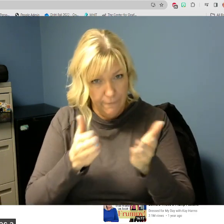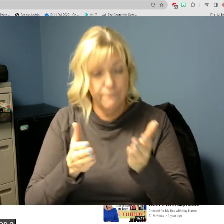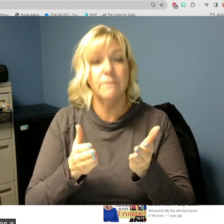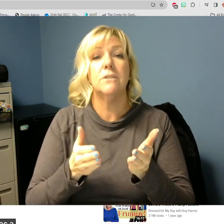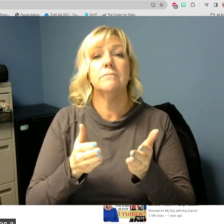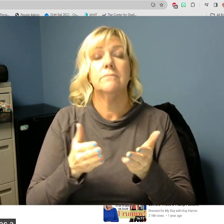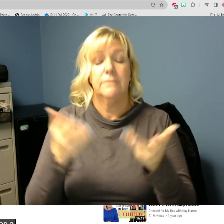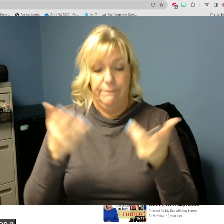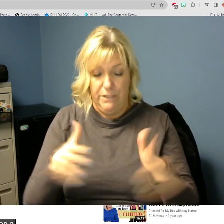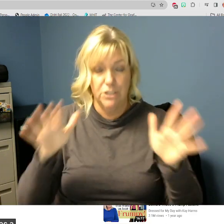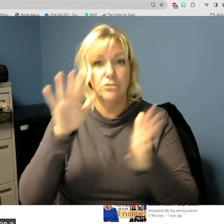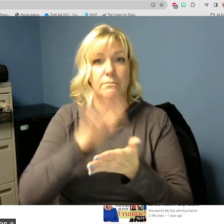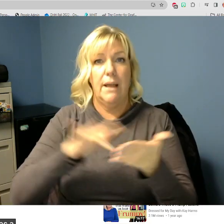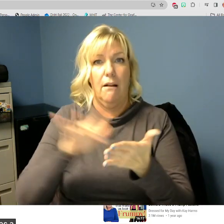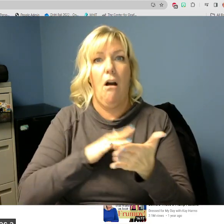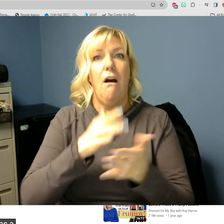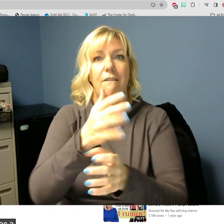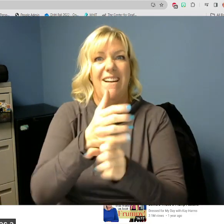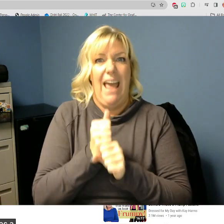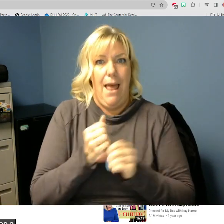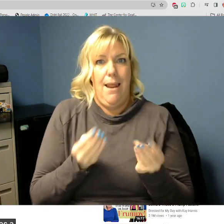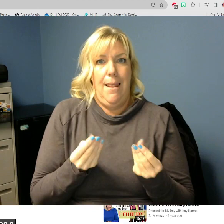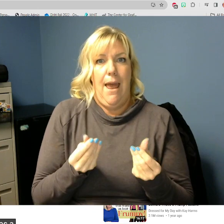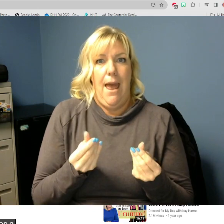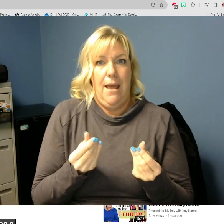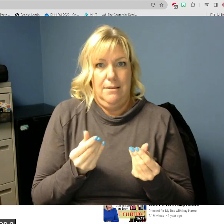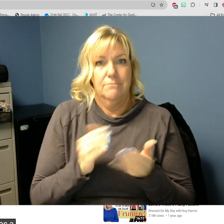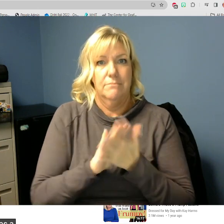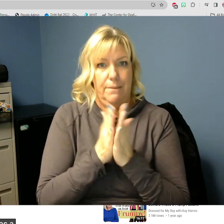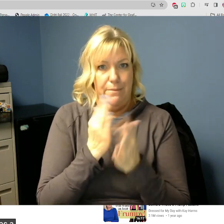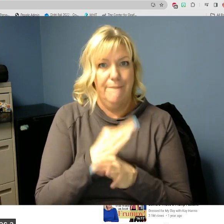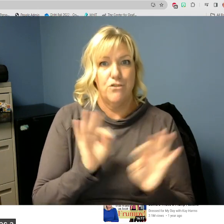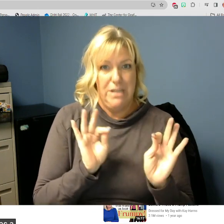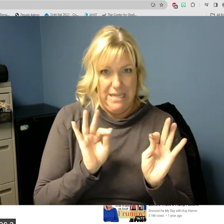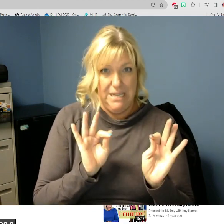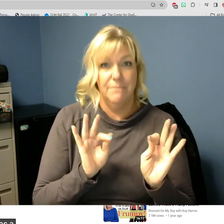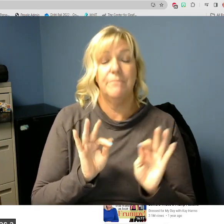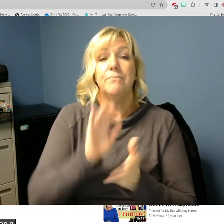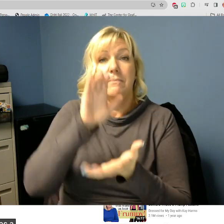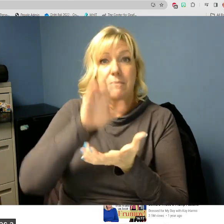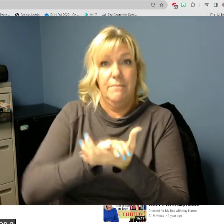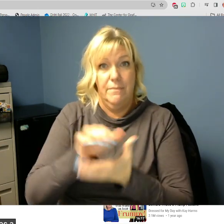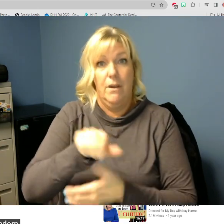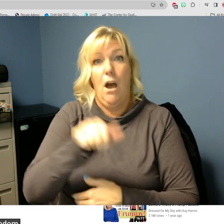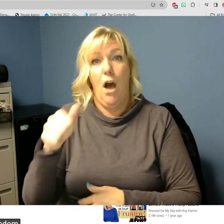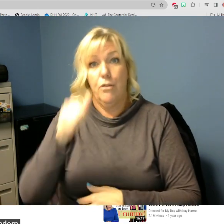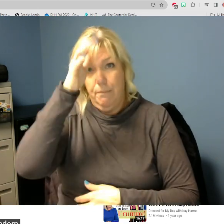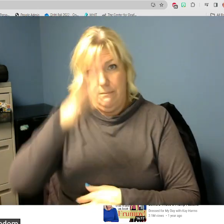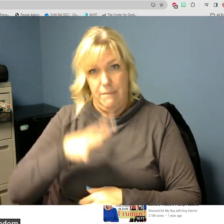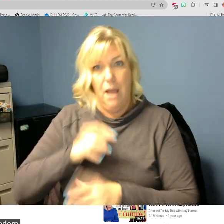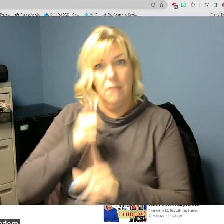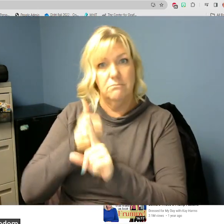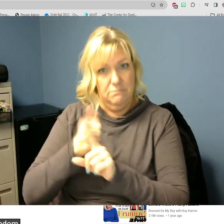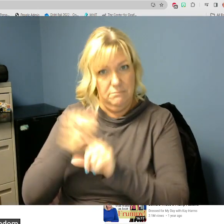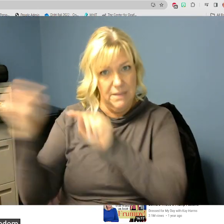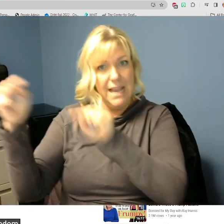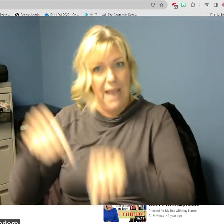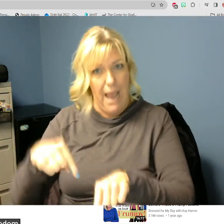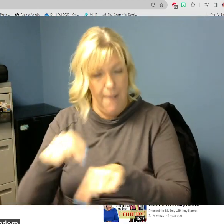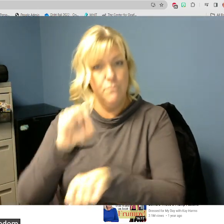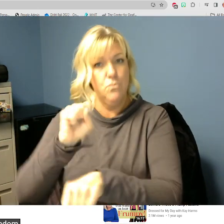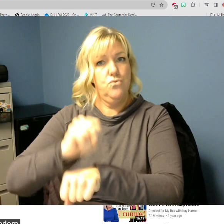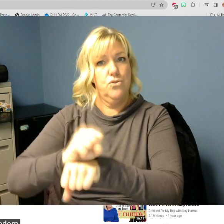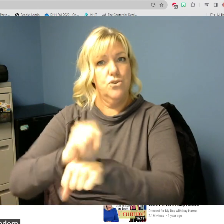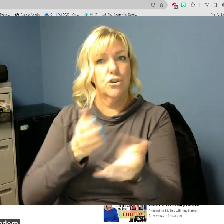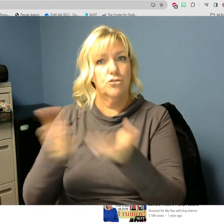marry another man who would come here most likely as a servant. He served his